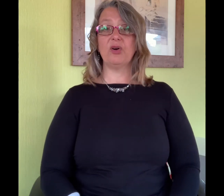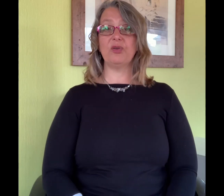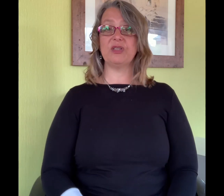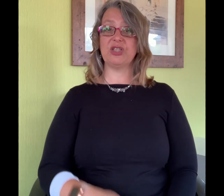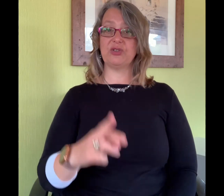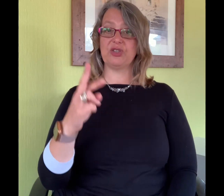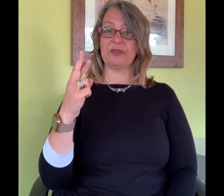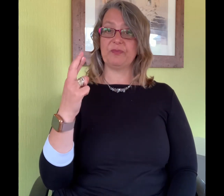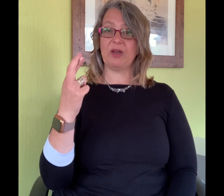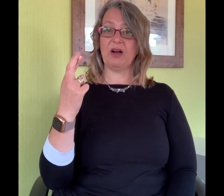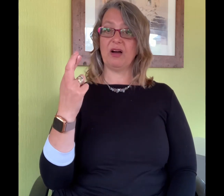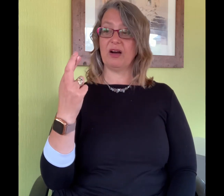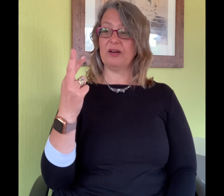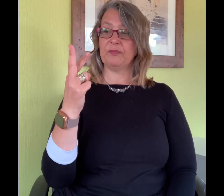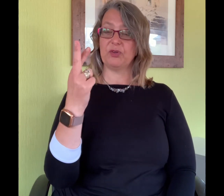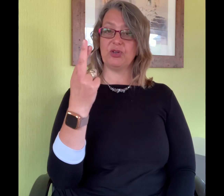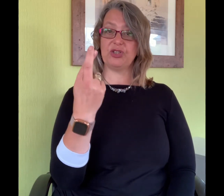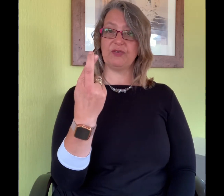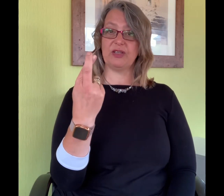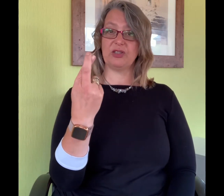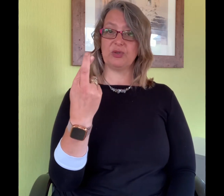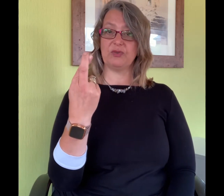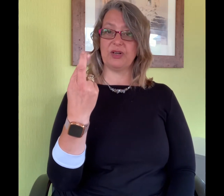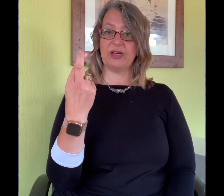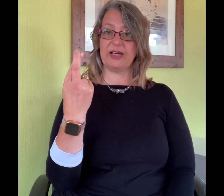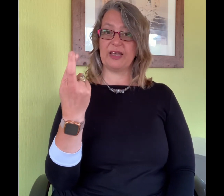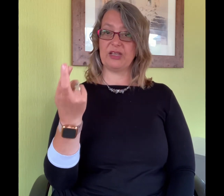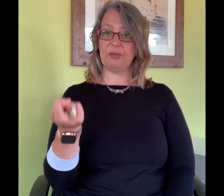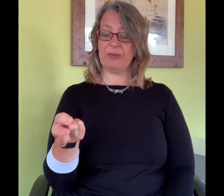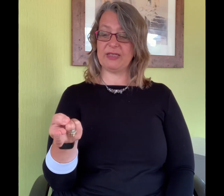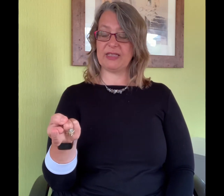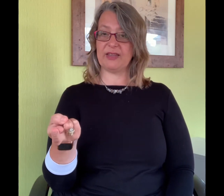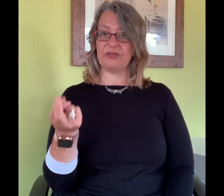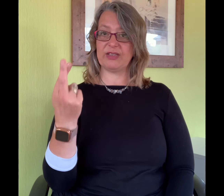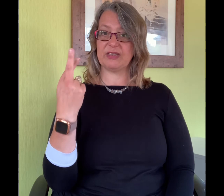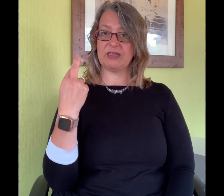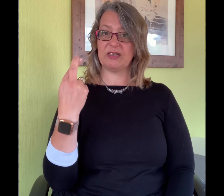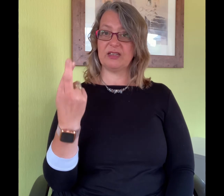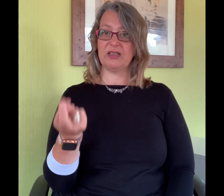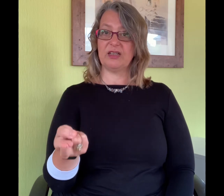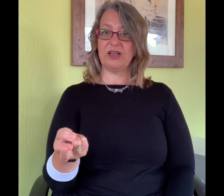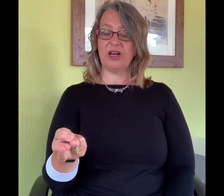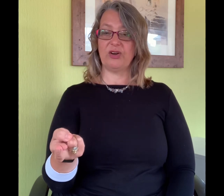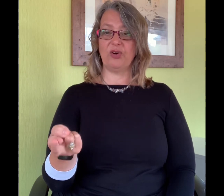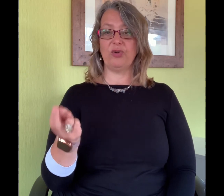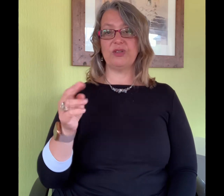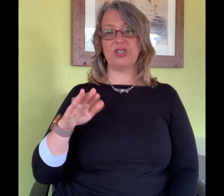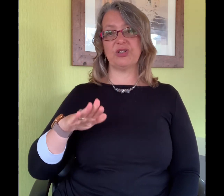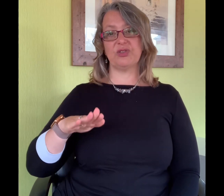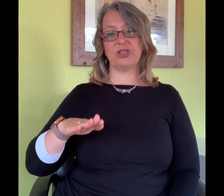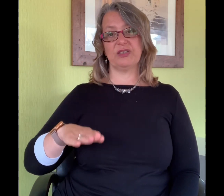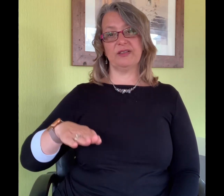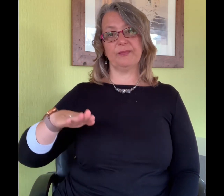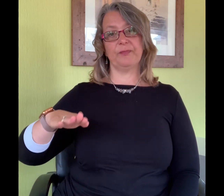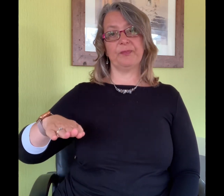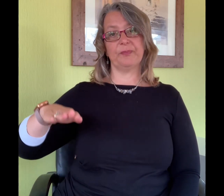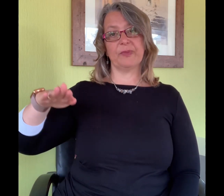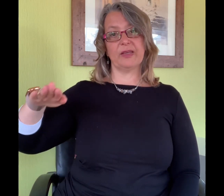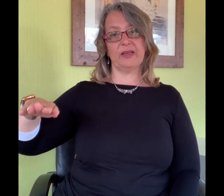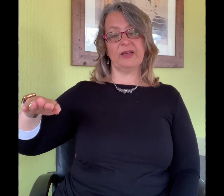the children. Are. Cross your fingers over and then you bend it at the wrist. Are all the children. So